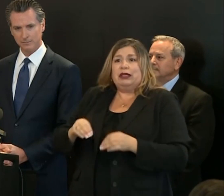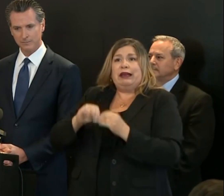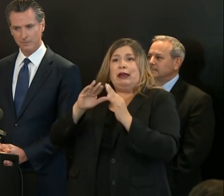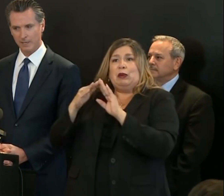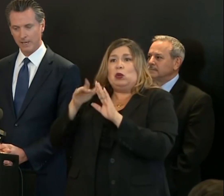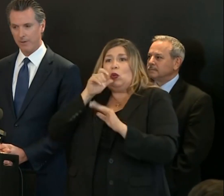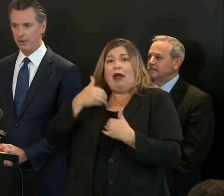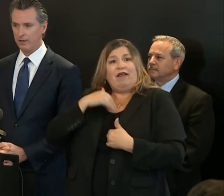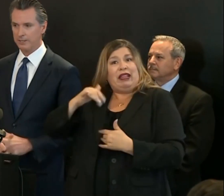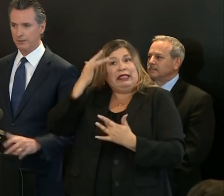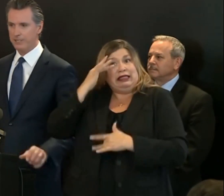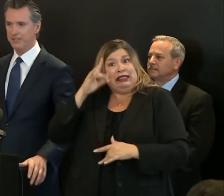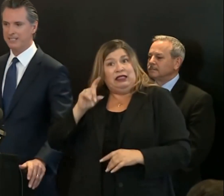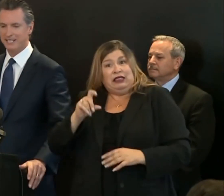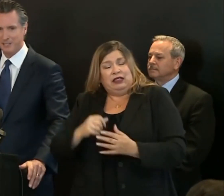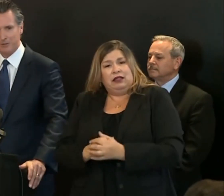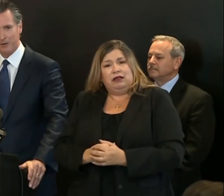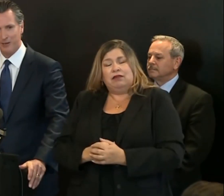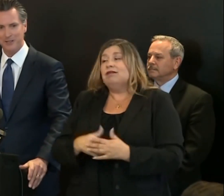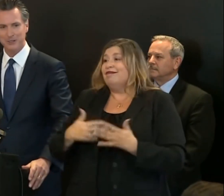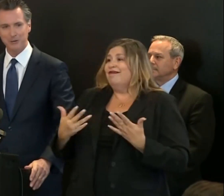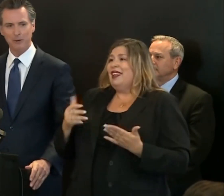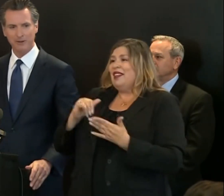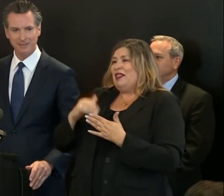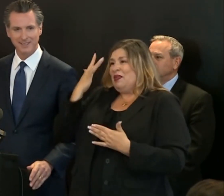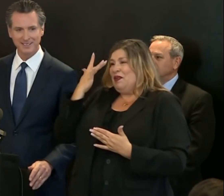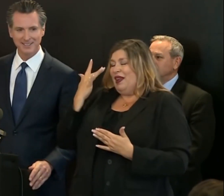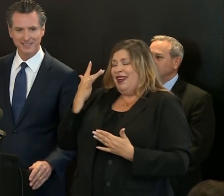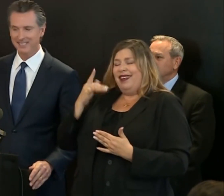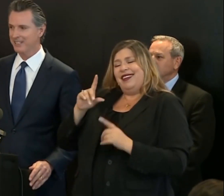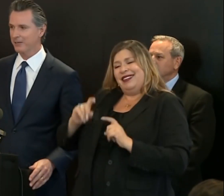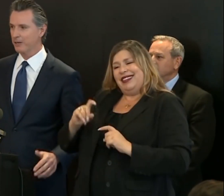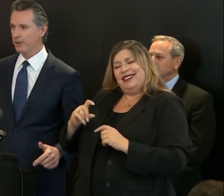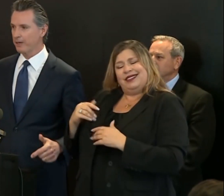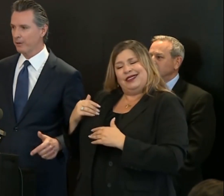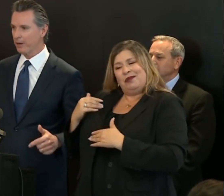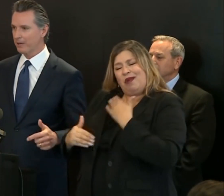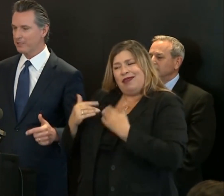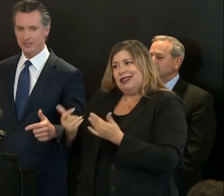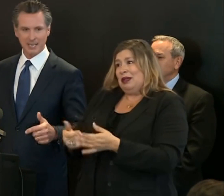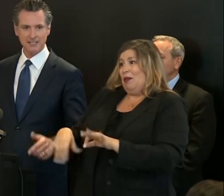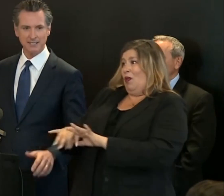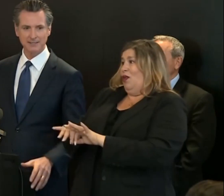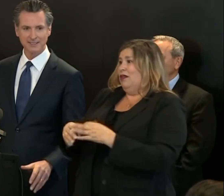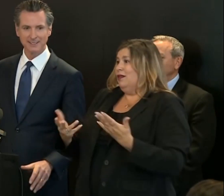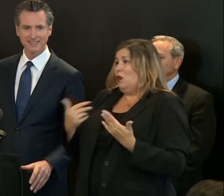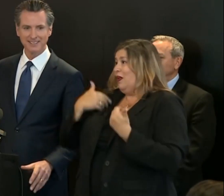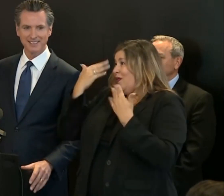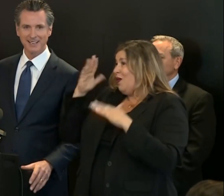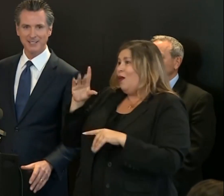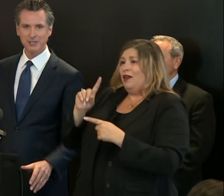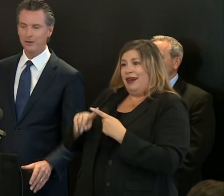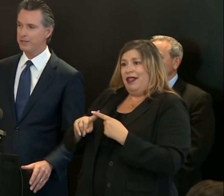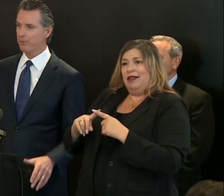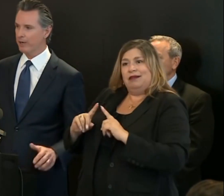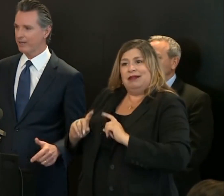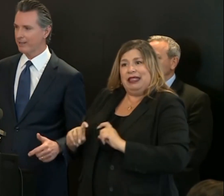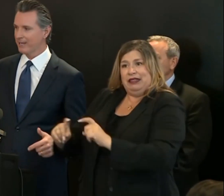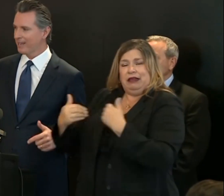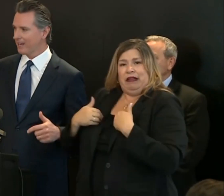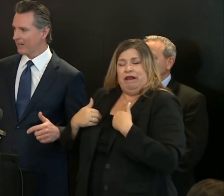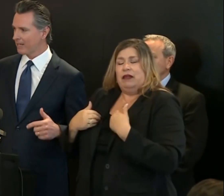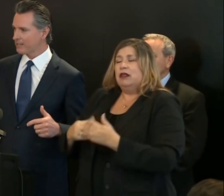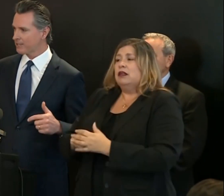this disease? Yeah, but look, that's the reason the testing protocol is so important. You don't know what you don't know unless you're testing. And so this